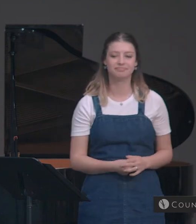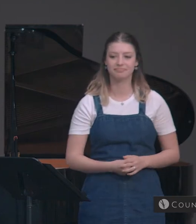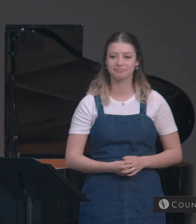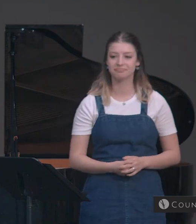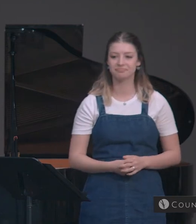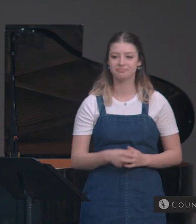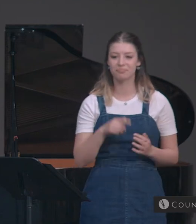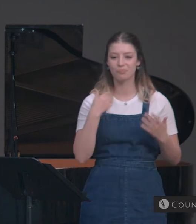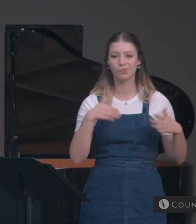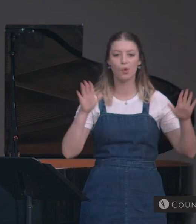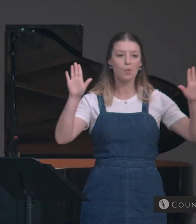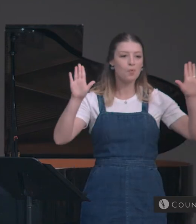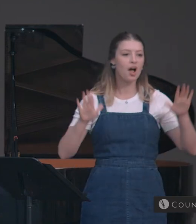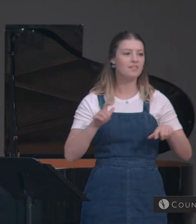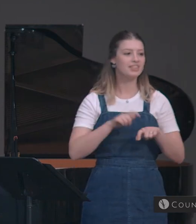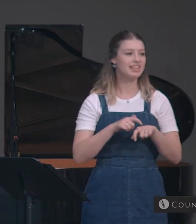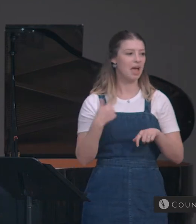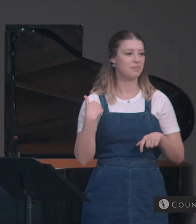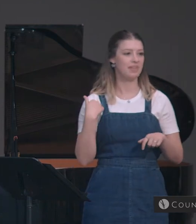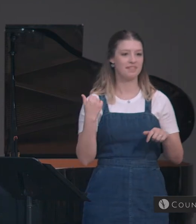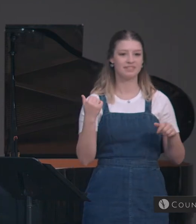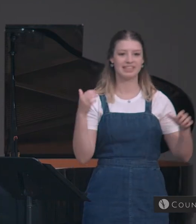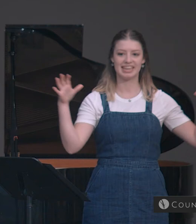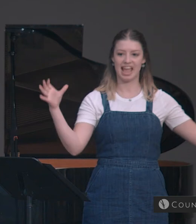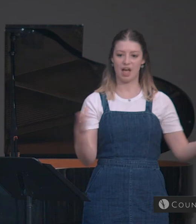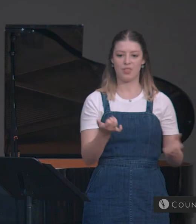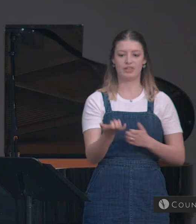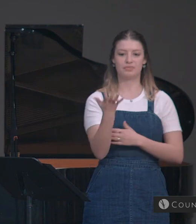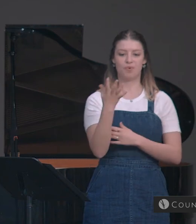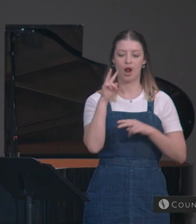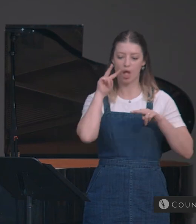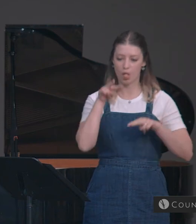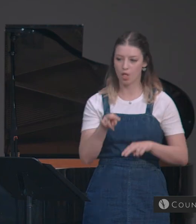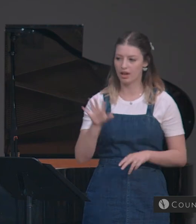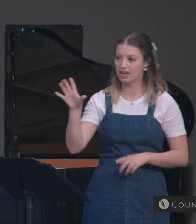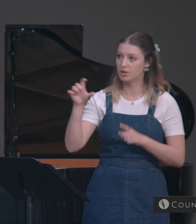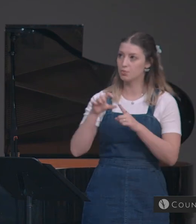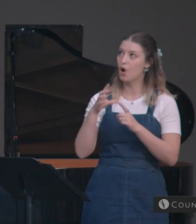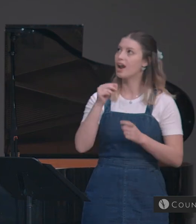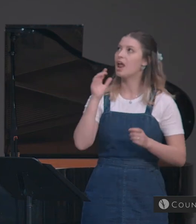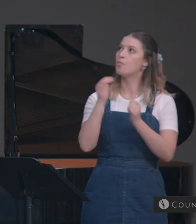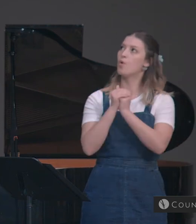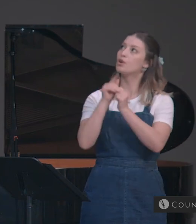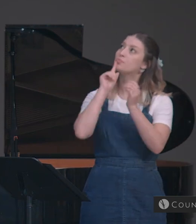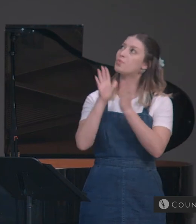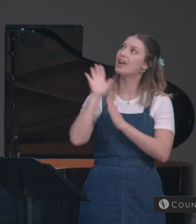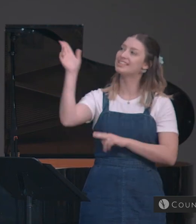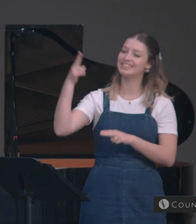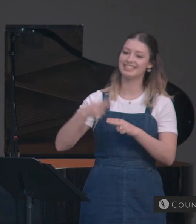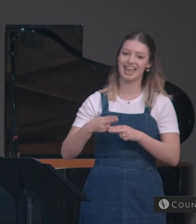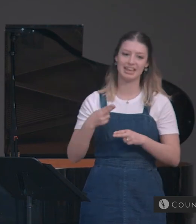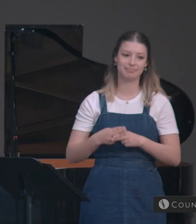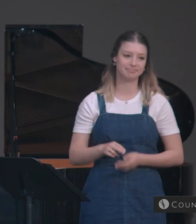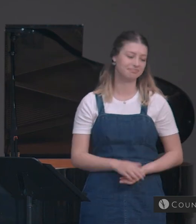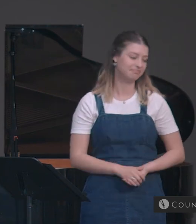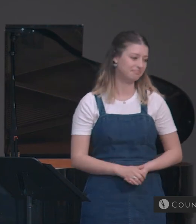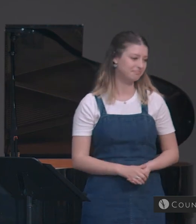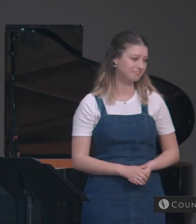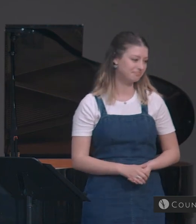What a wonderful time that we have to gather and to look into God's Word, to praise God's name. I want to begin our service this